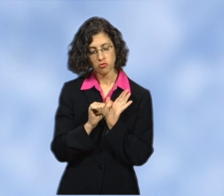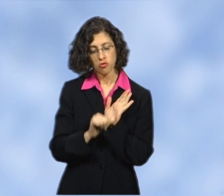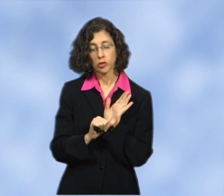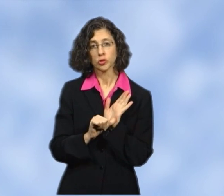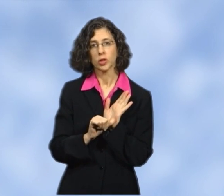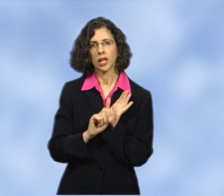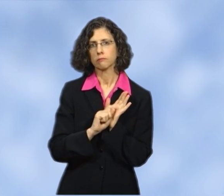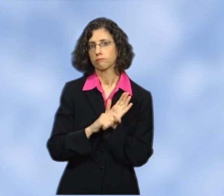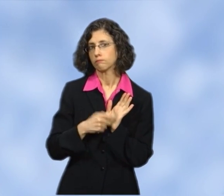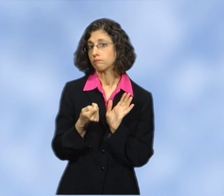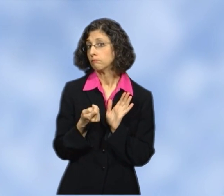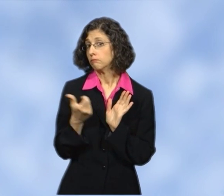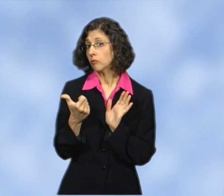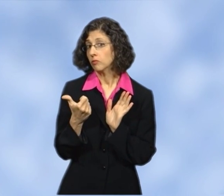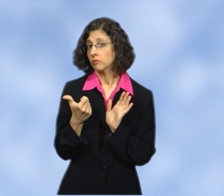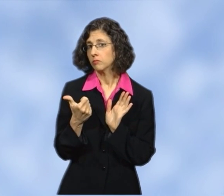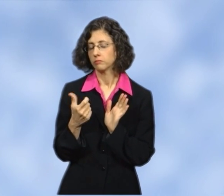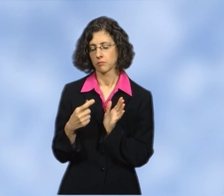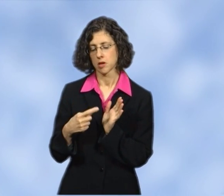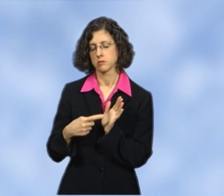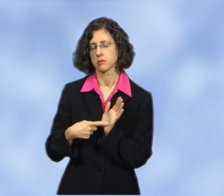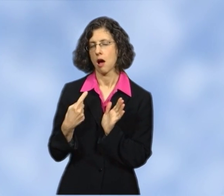During a surgical biopsy,